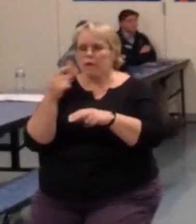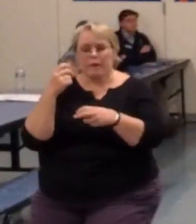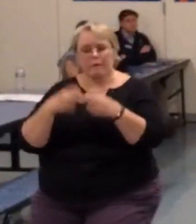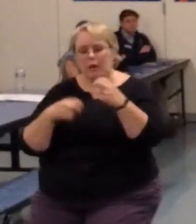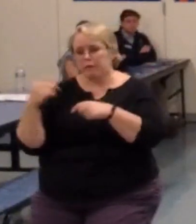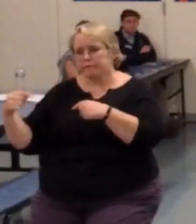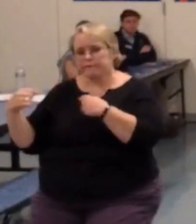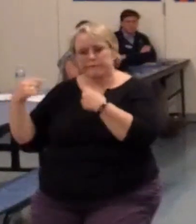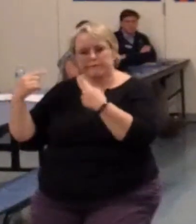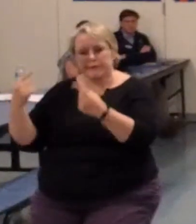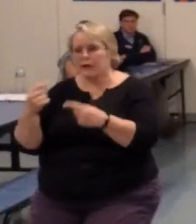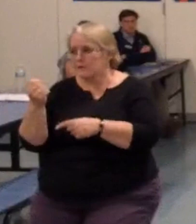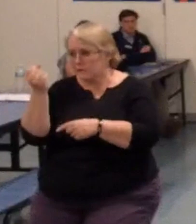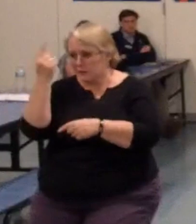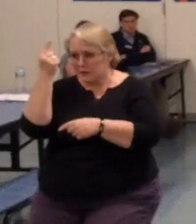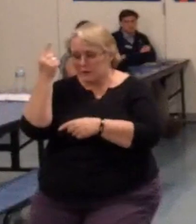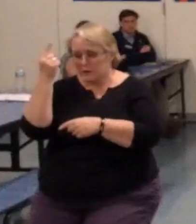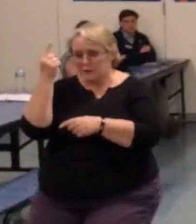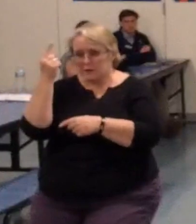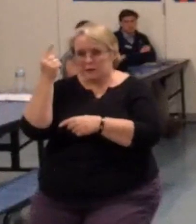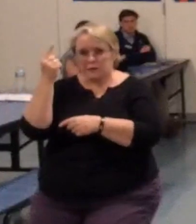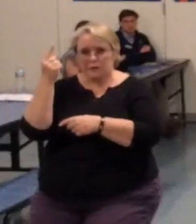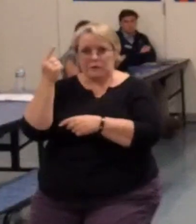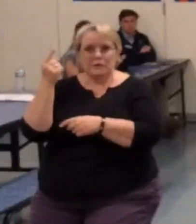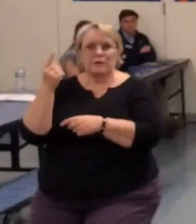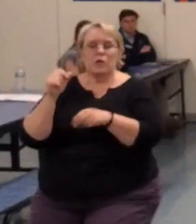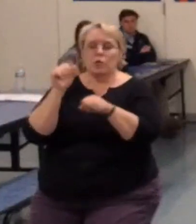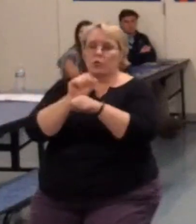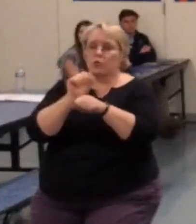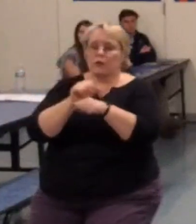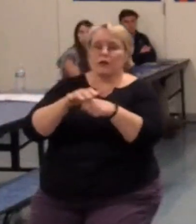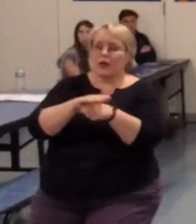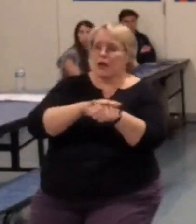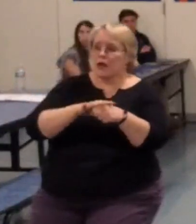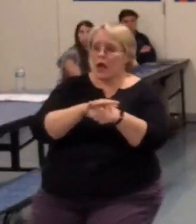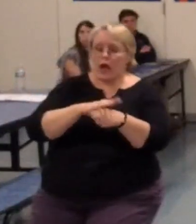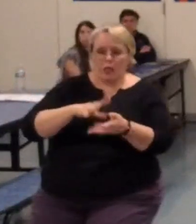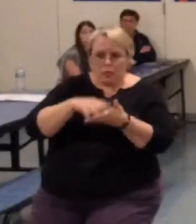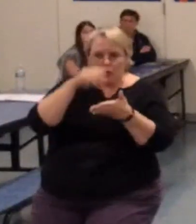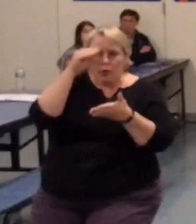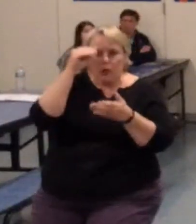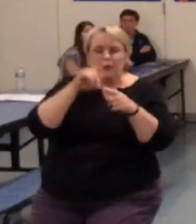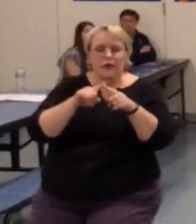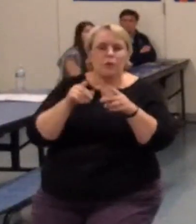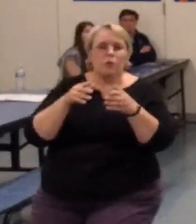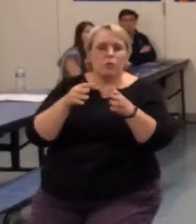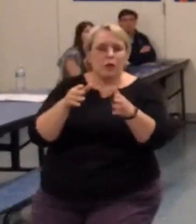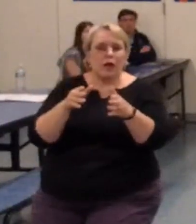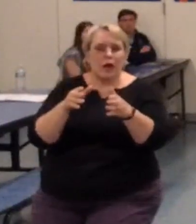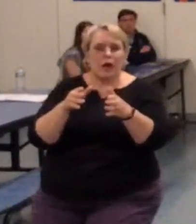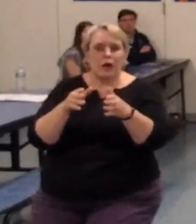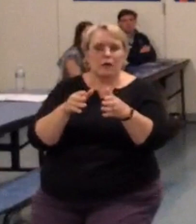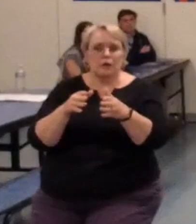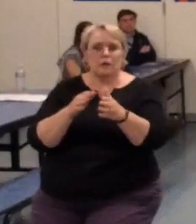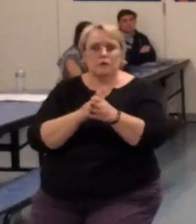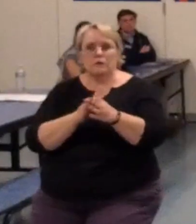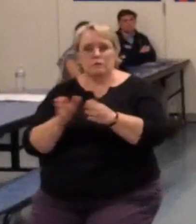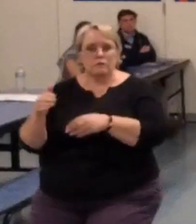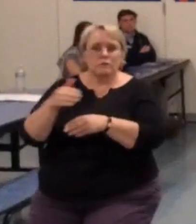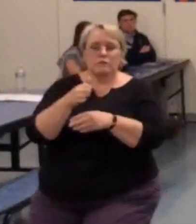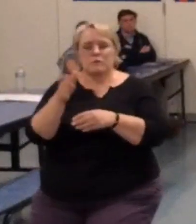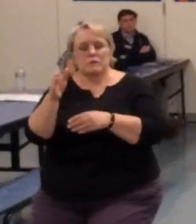problem. I understand that. And working this area, I learned different ways how to be able to make it